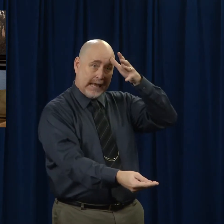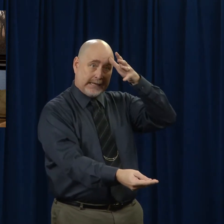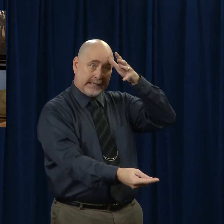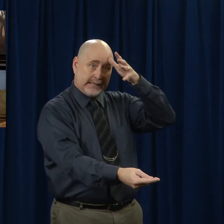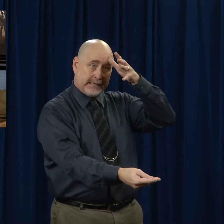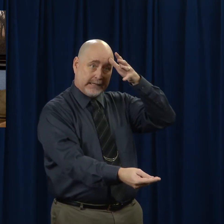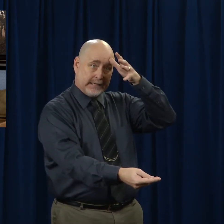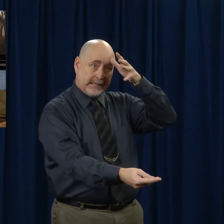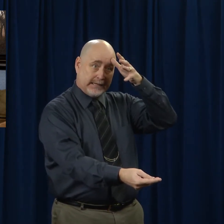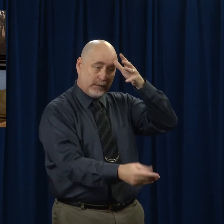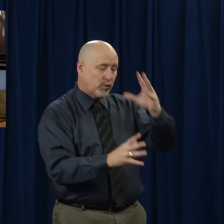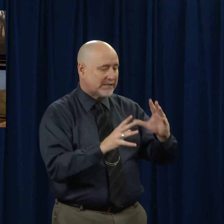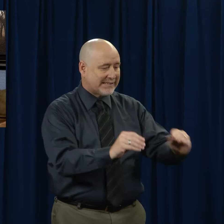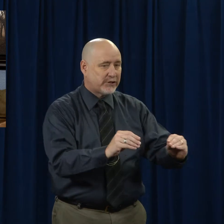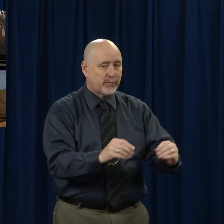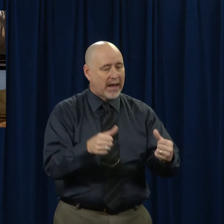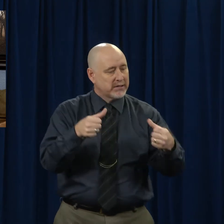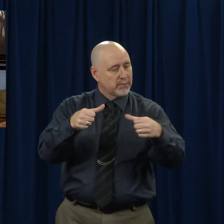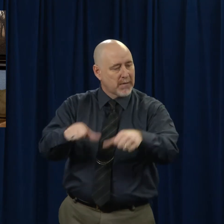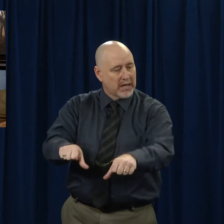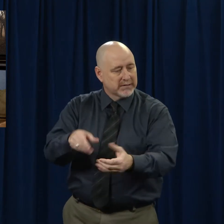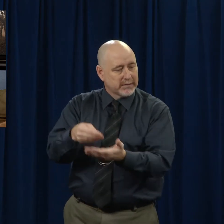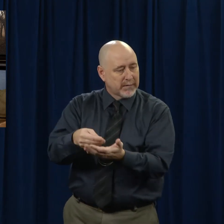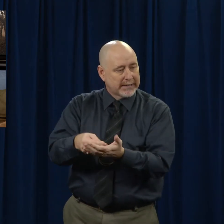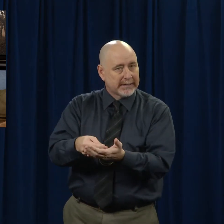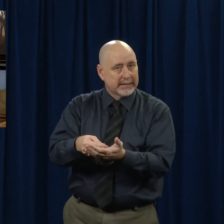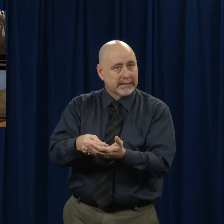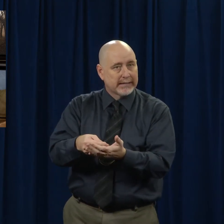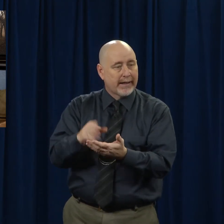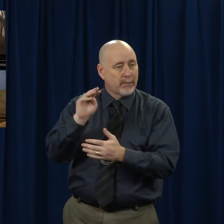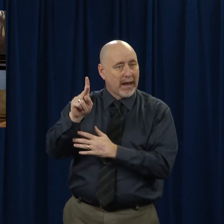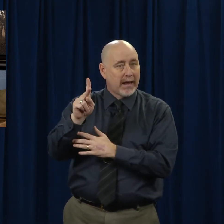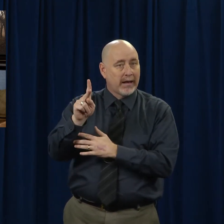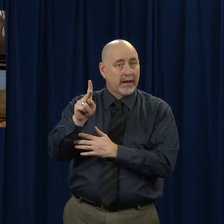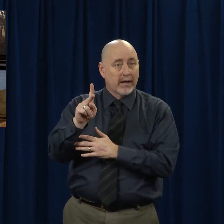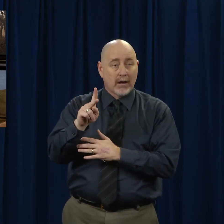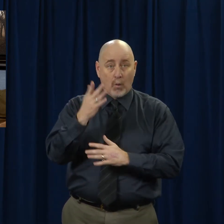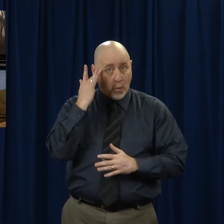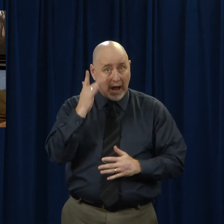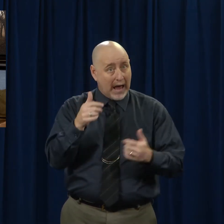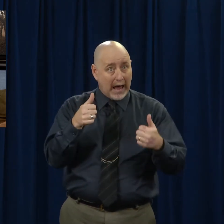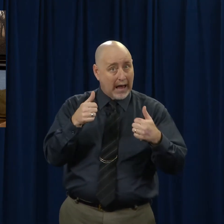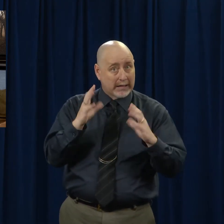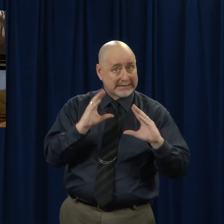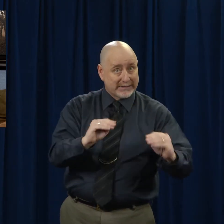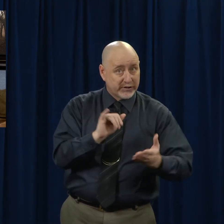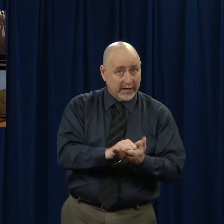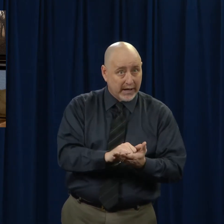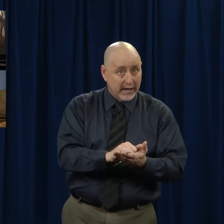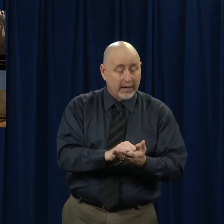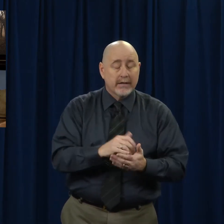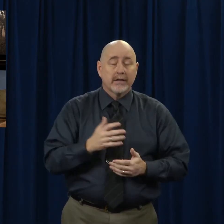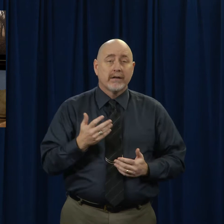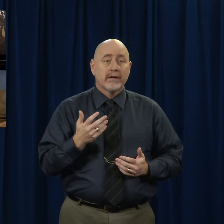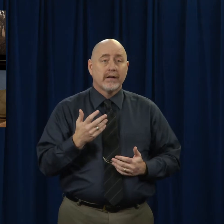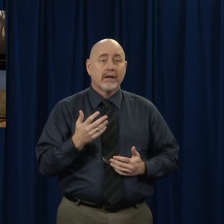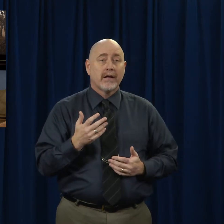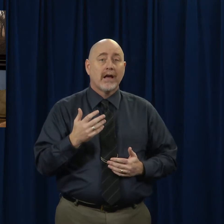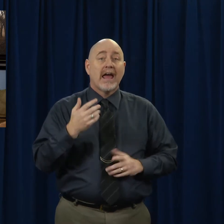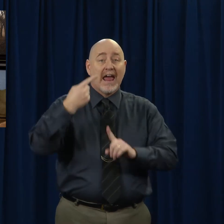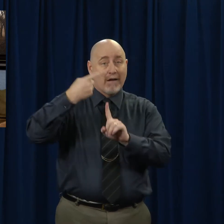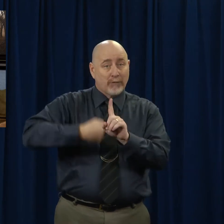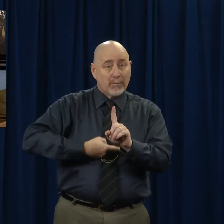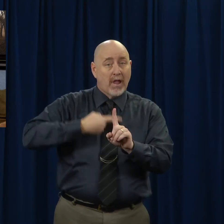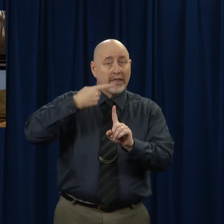will teach about depositing the money. You can deposit the money into the bank. Now, here's why you would want to do that, is that